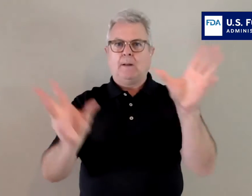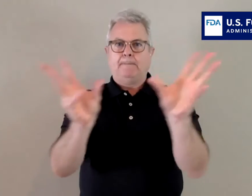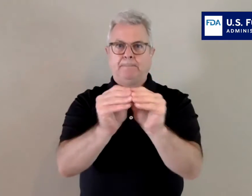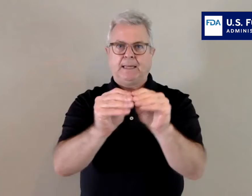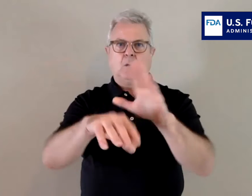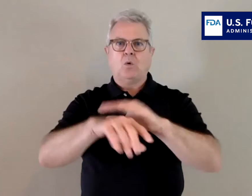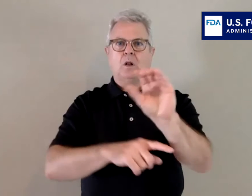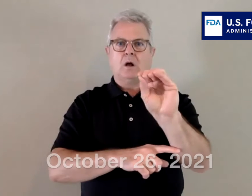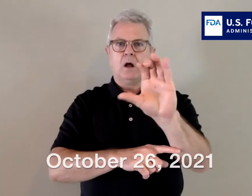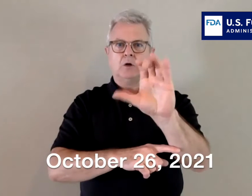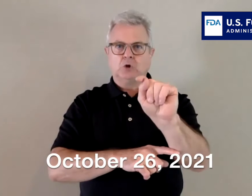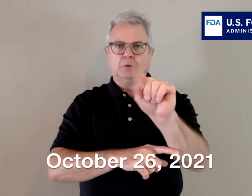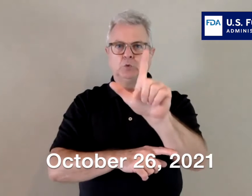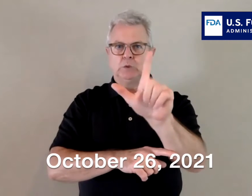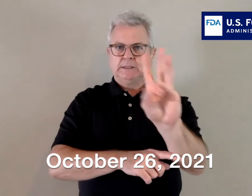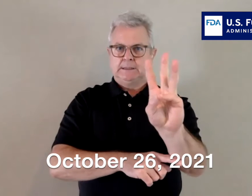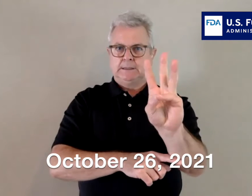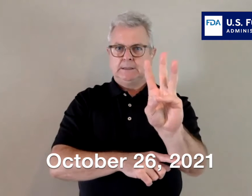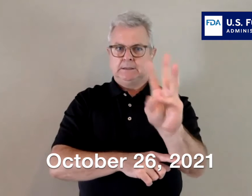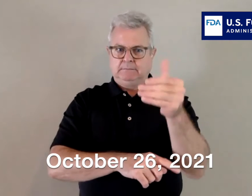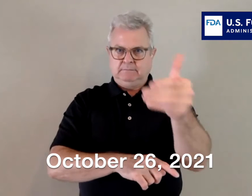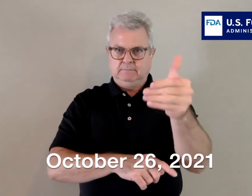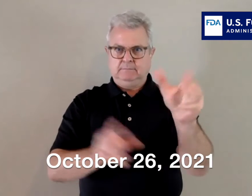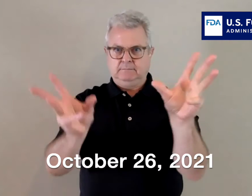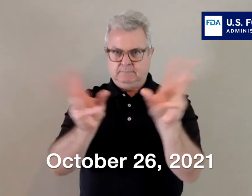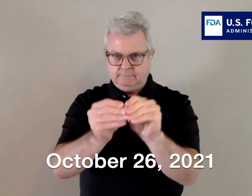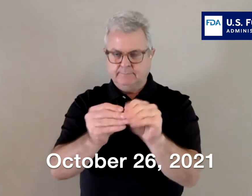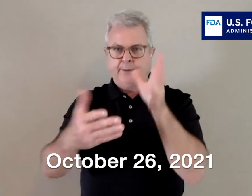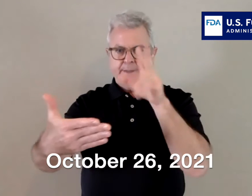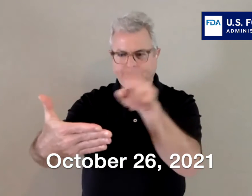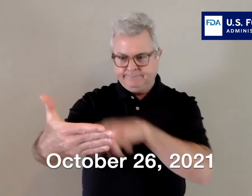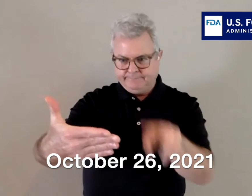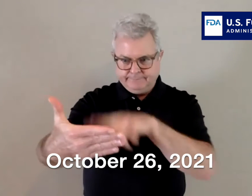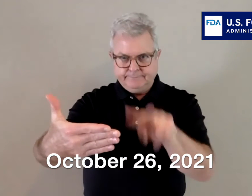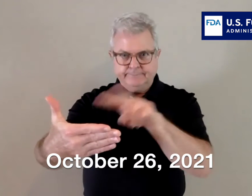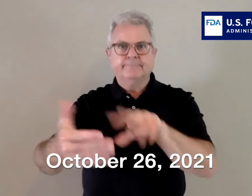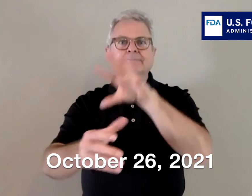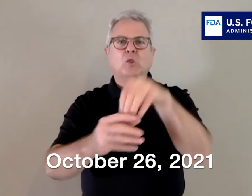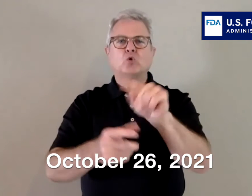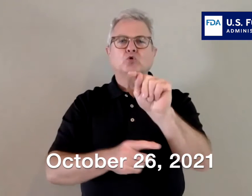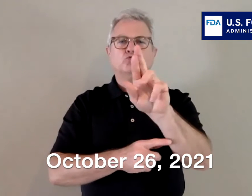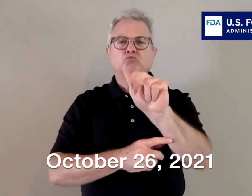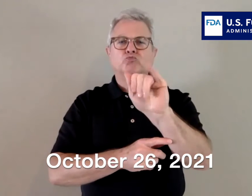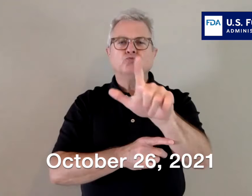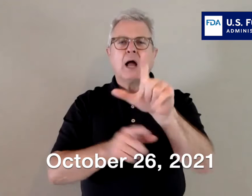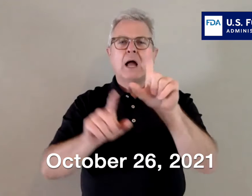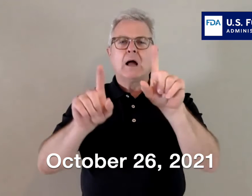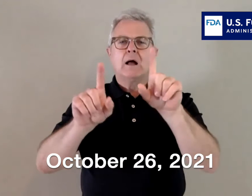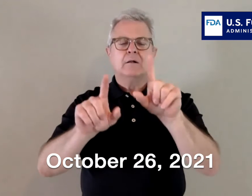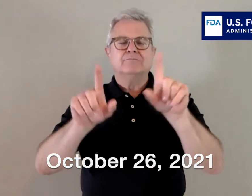and the FDA will meet on October 26th, very soon, to review their